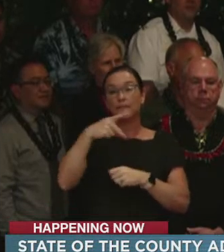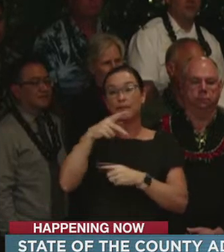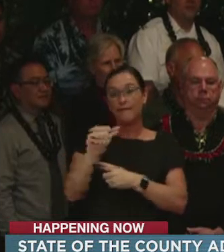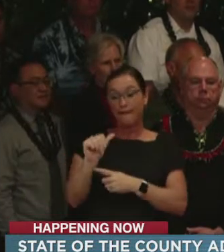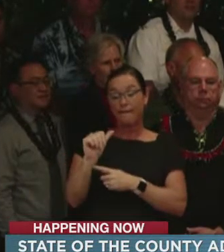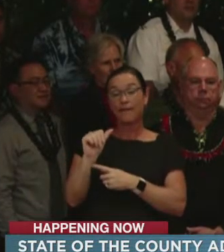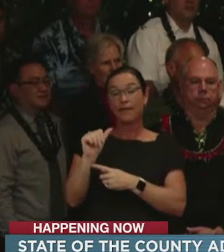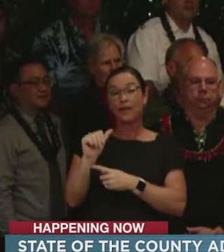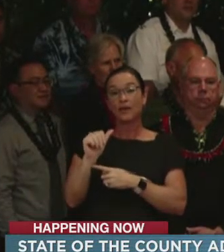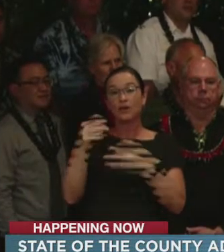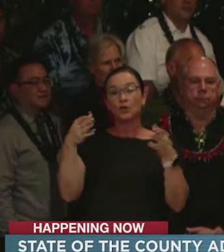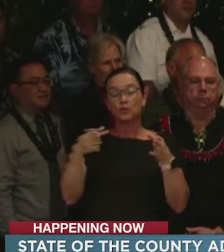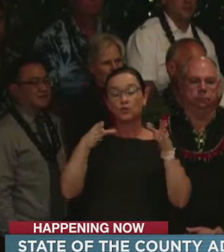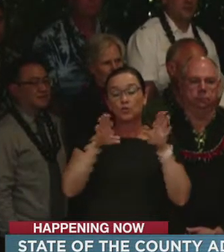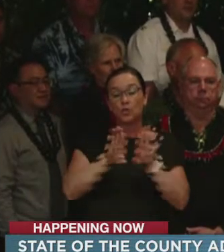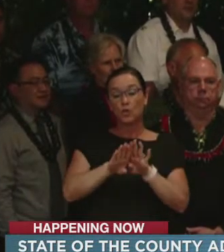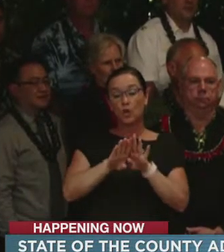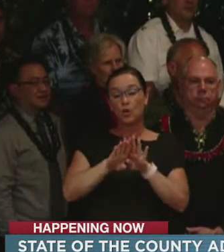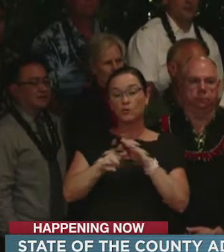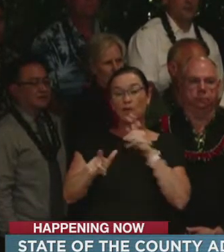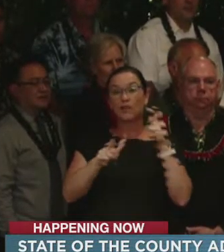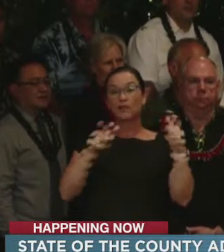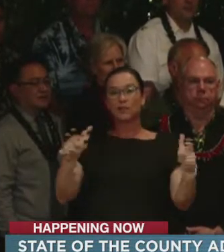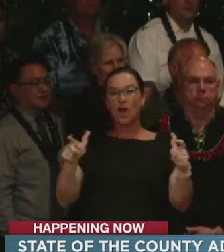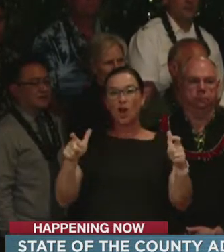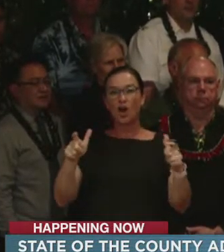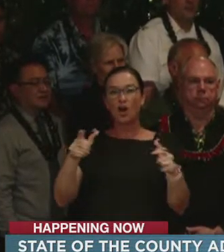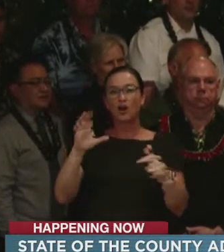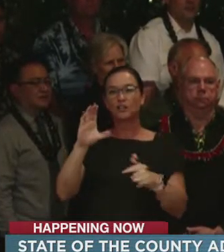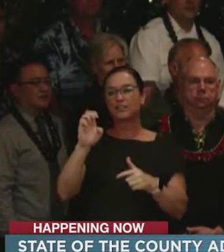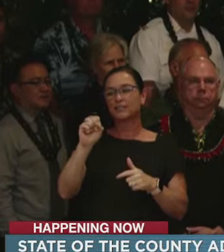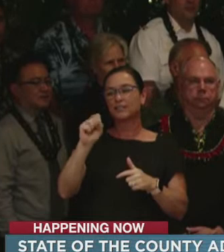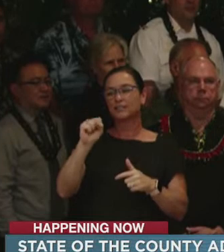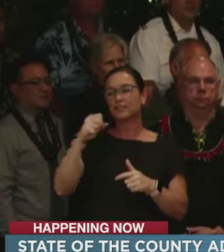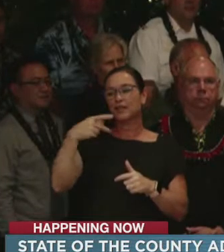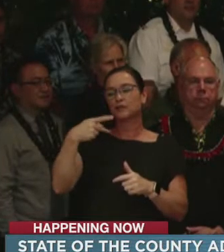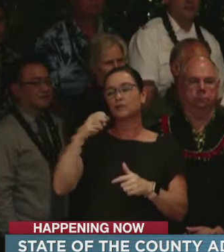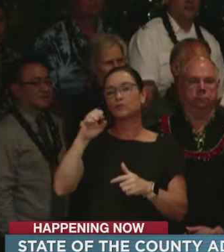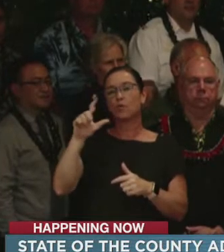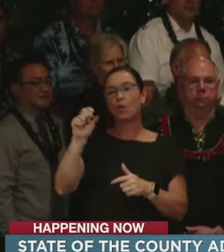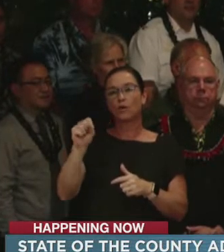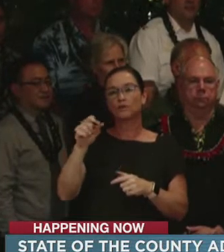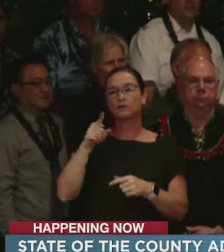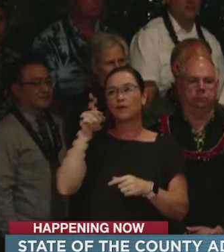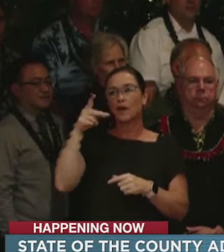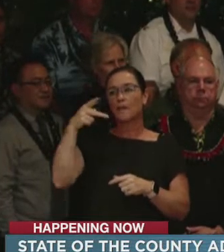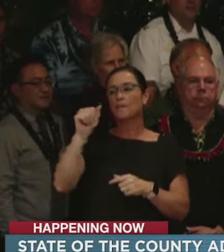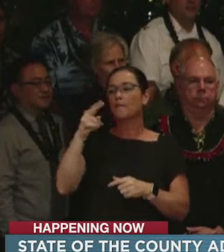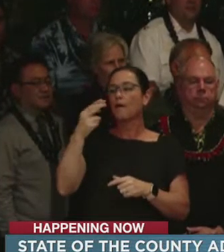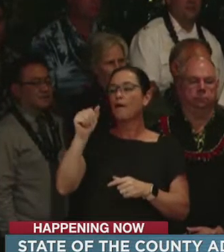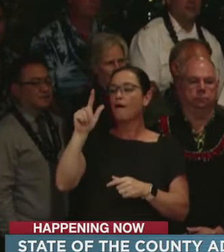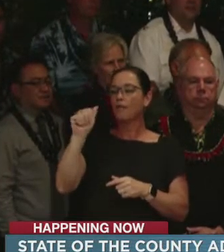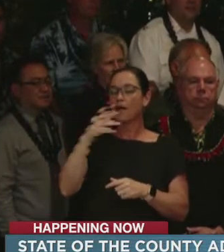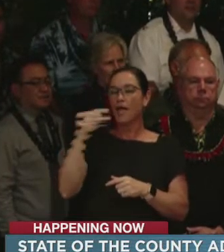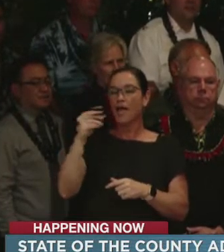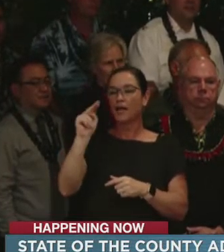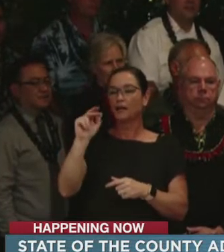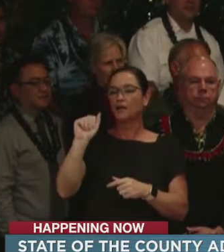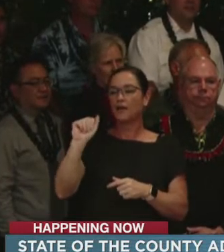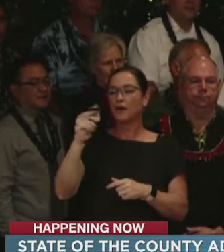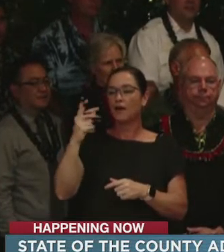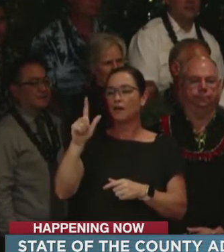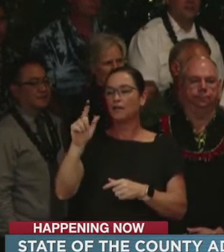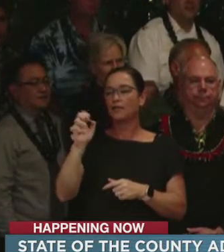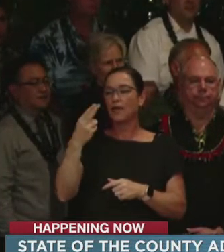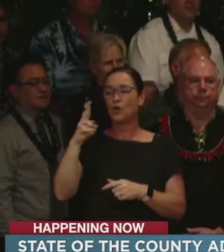close large capacity cesspools in Pahala and Na'alegu, a problem that we've known about for